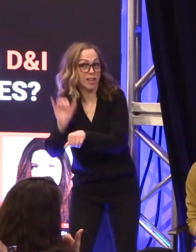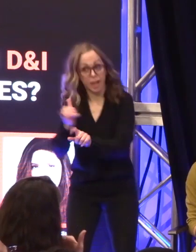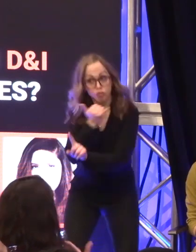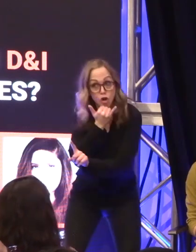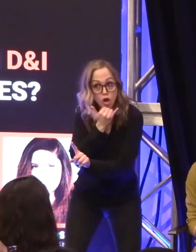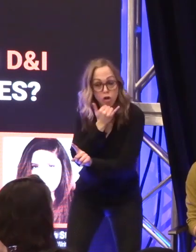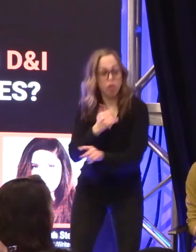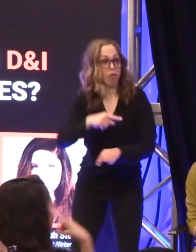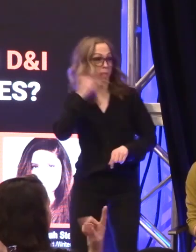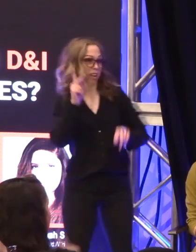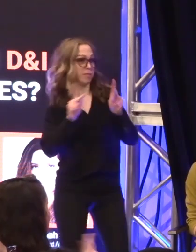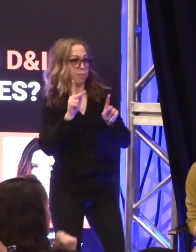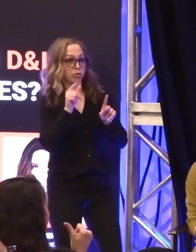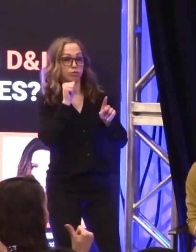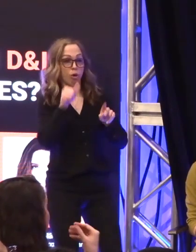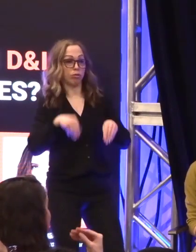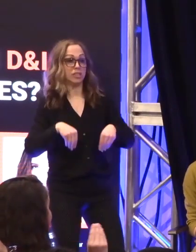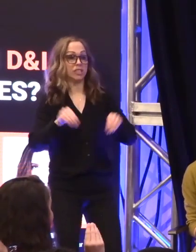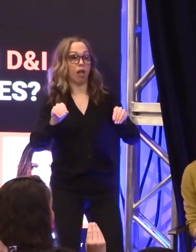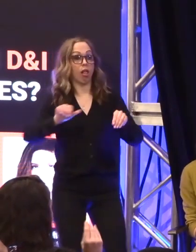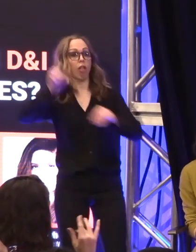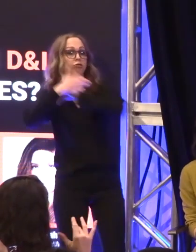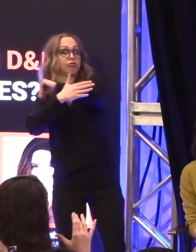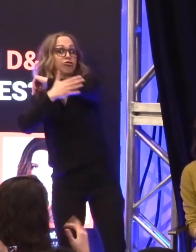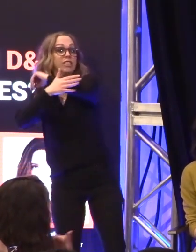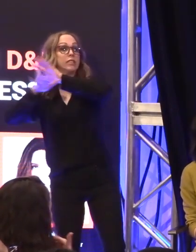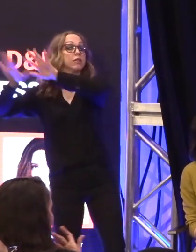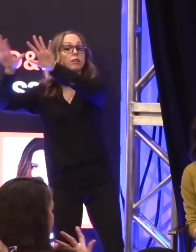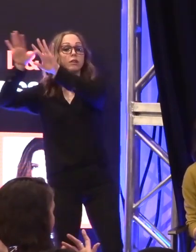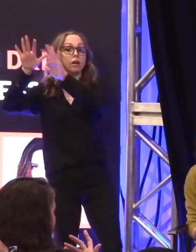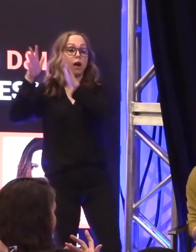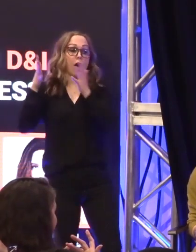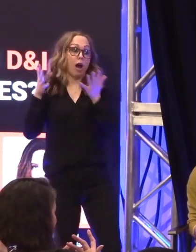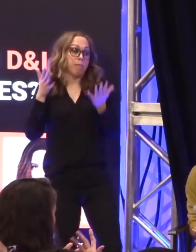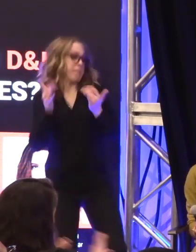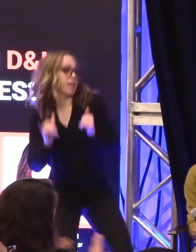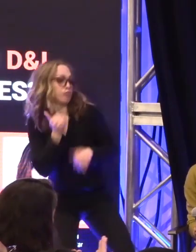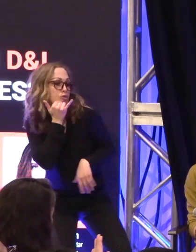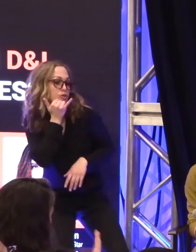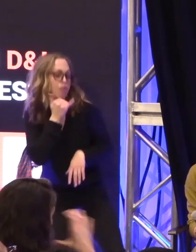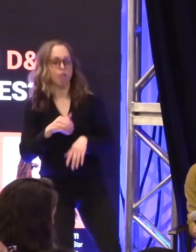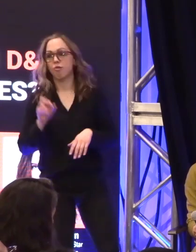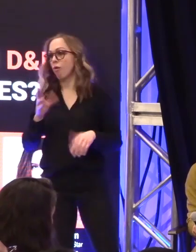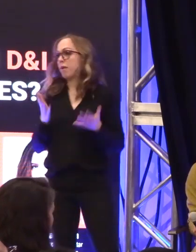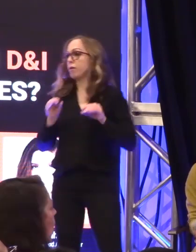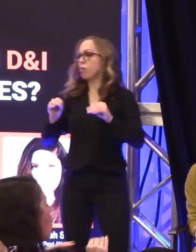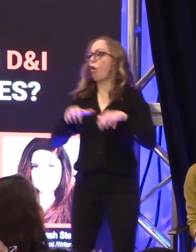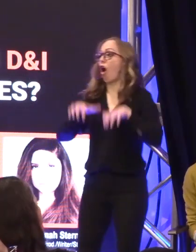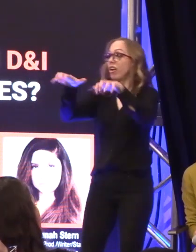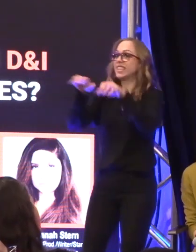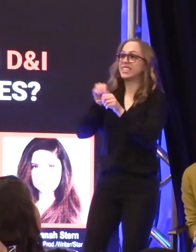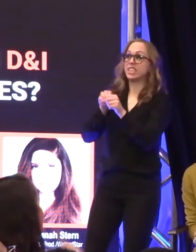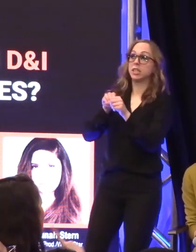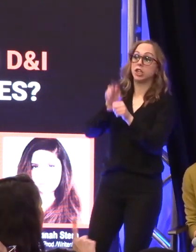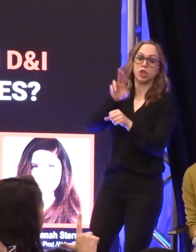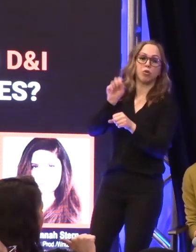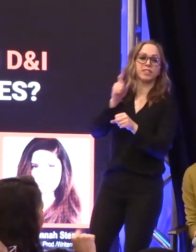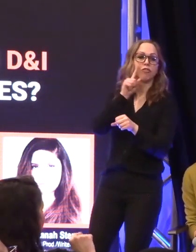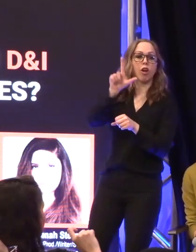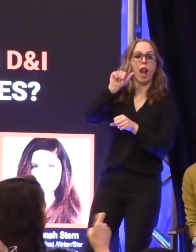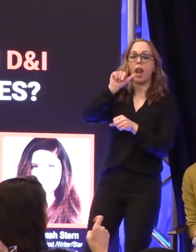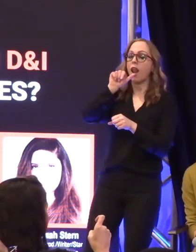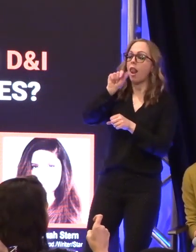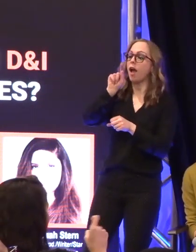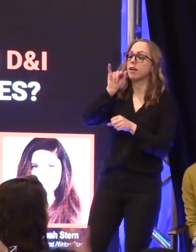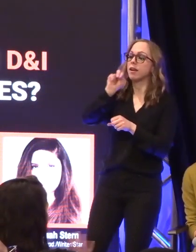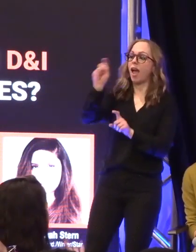assumption that black people don't sell abroad was wrong. Maybe the assumption that, you know, there's no audience in the US for Latinx films because they're a